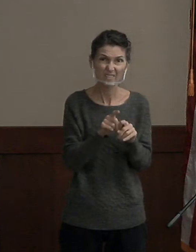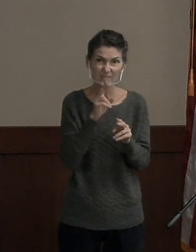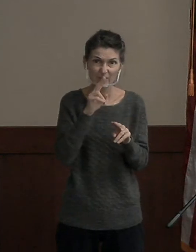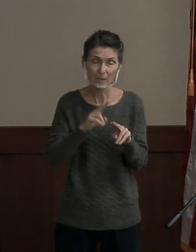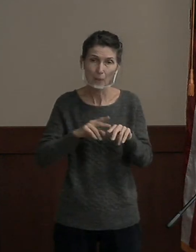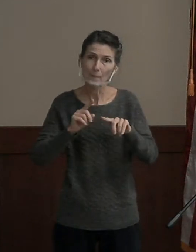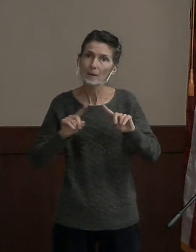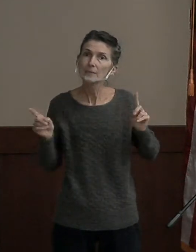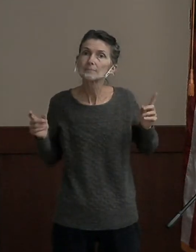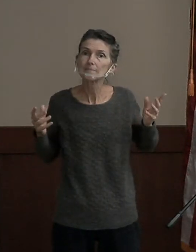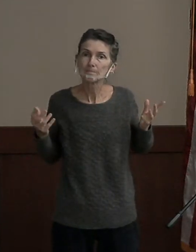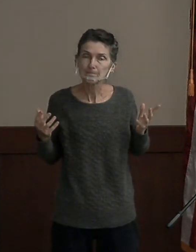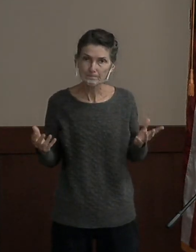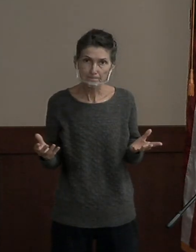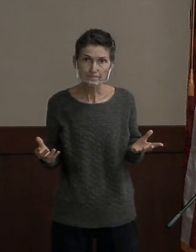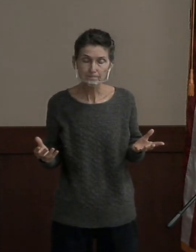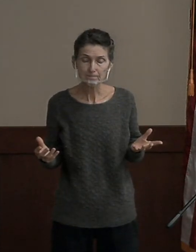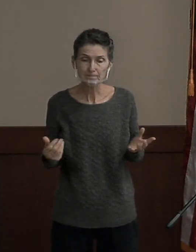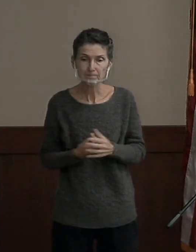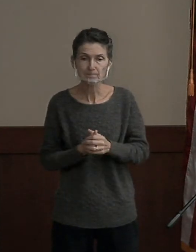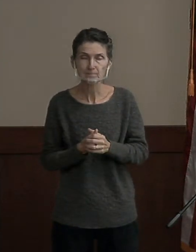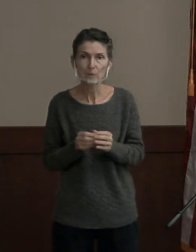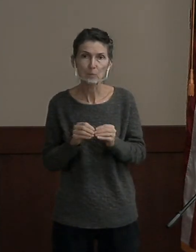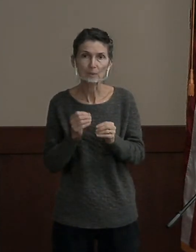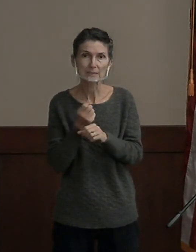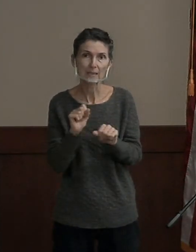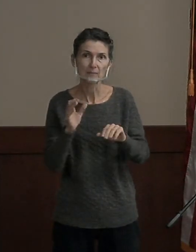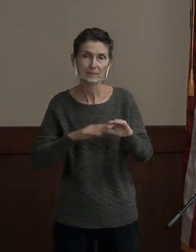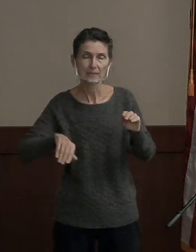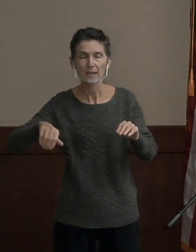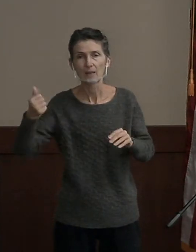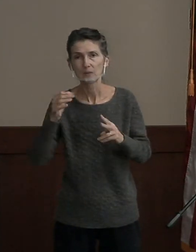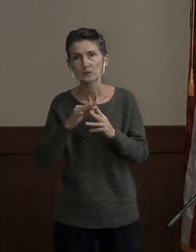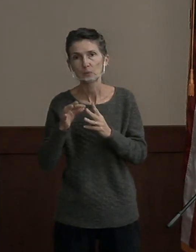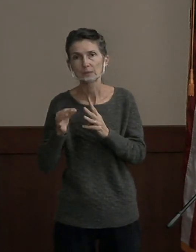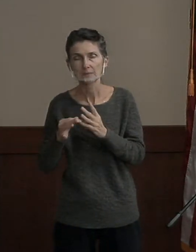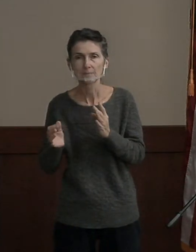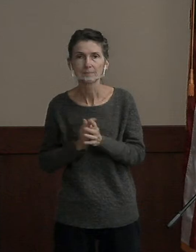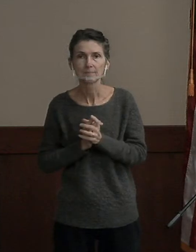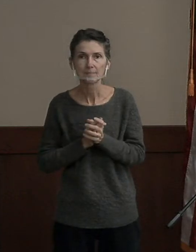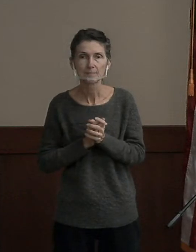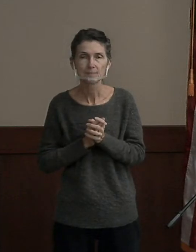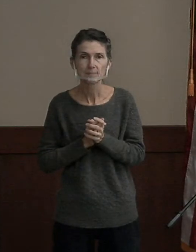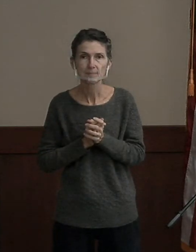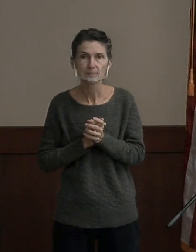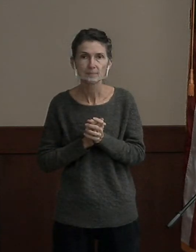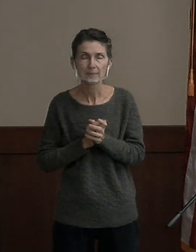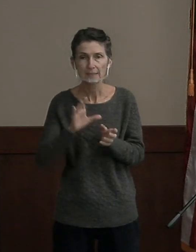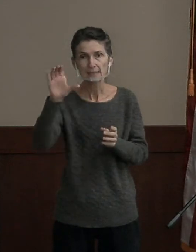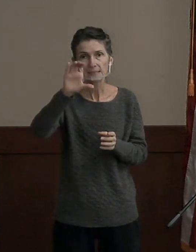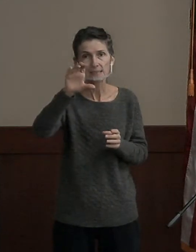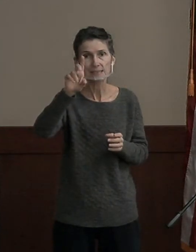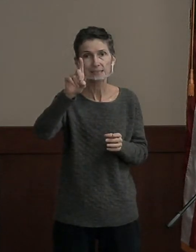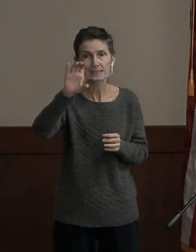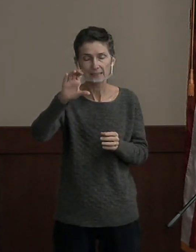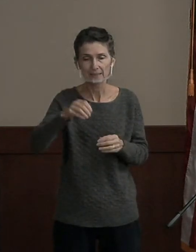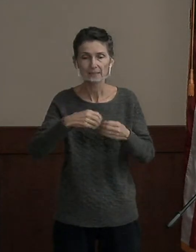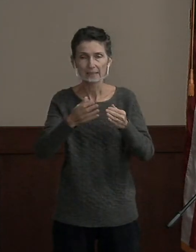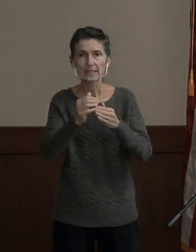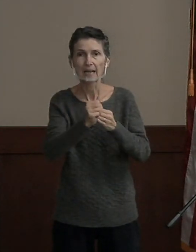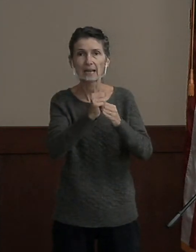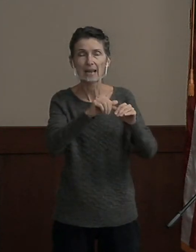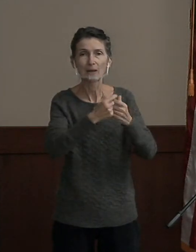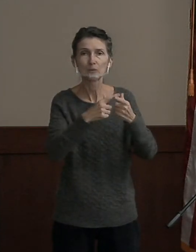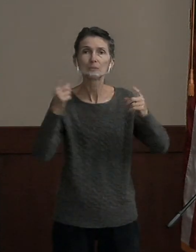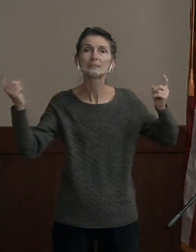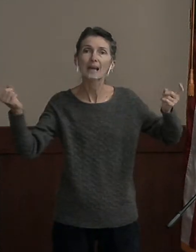but definitely safer than the other alternatives. The CDC has also issued guidance on how